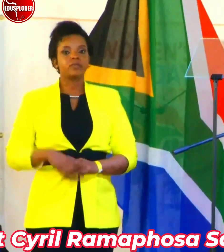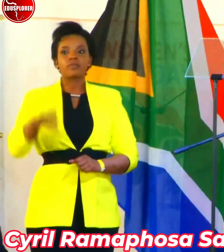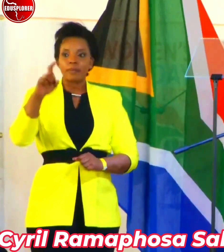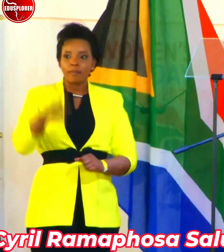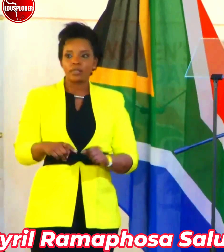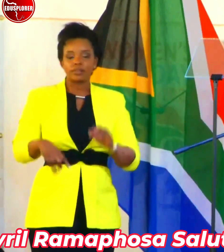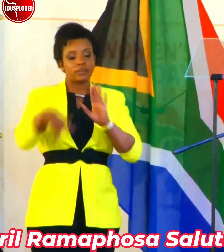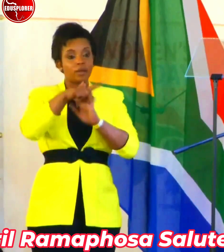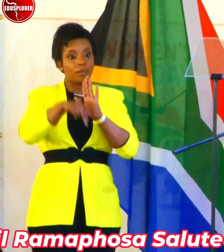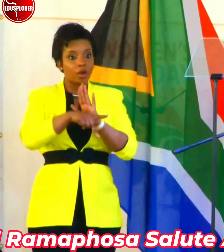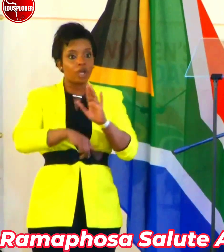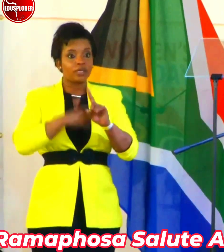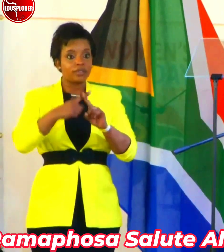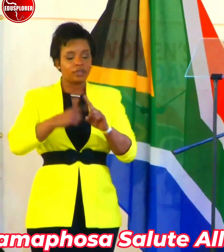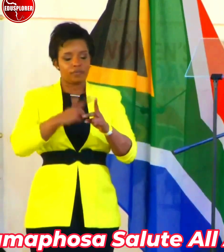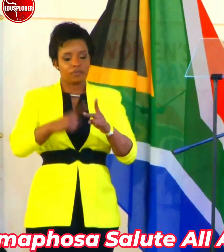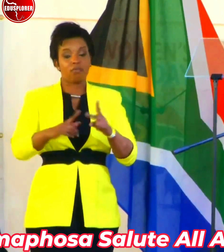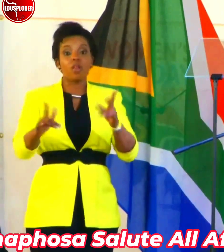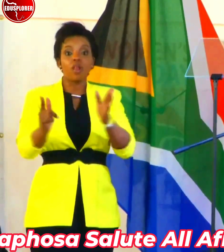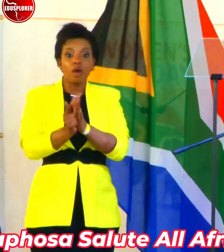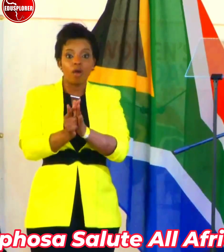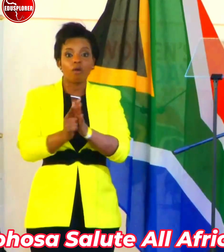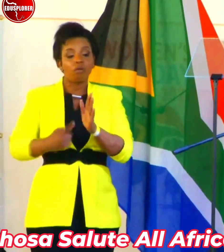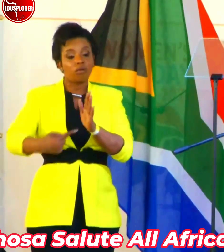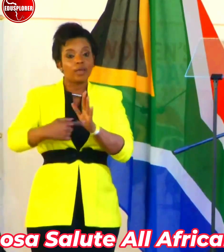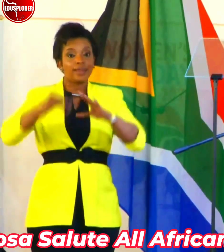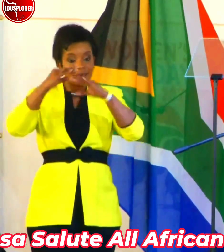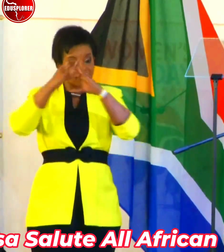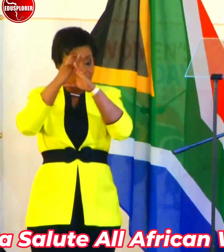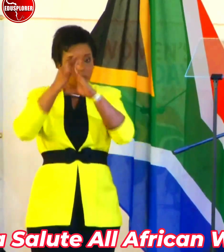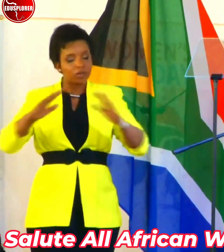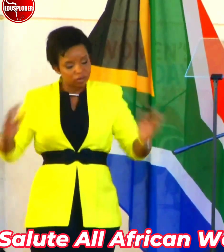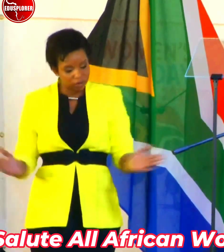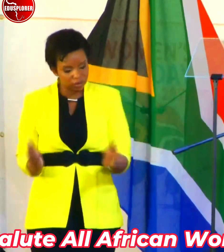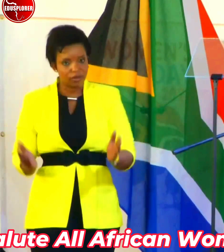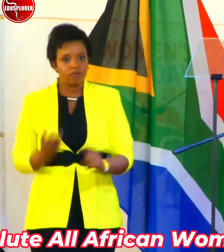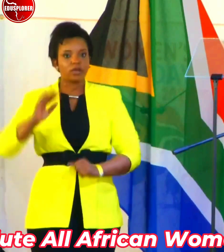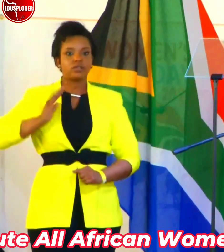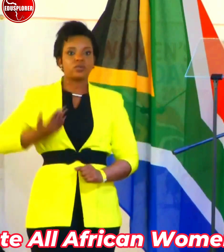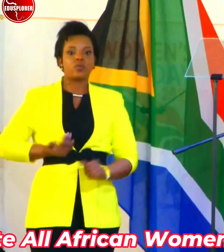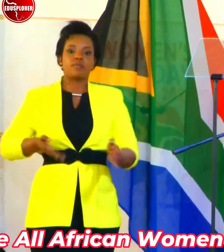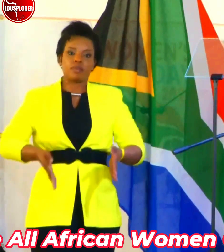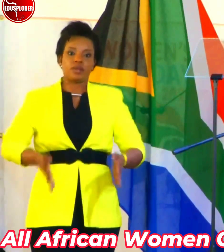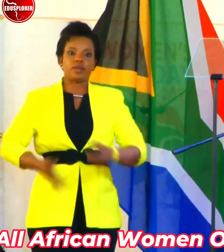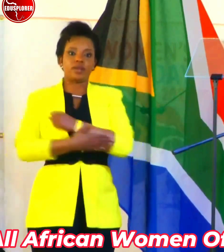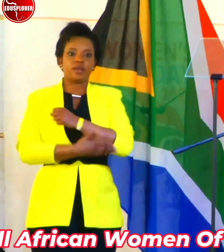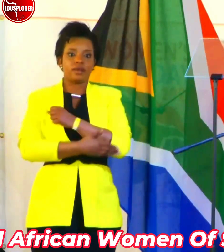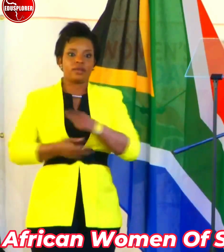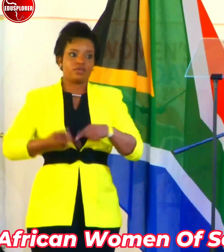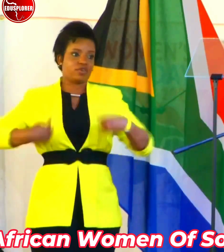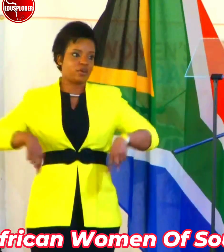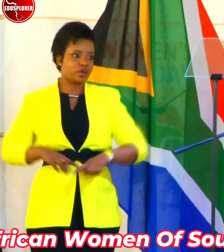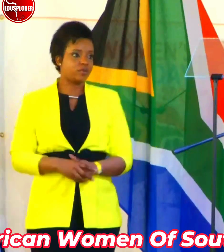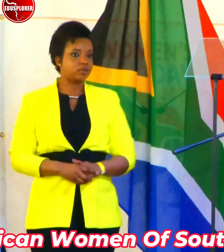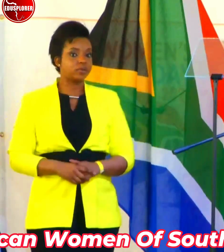and laws that focus and advance the women of our country. Our laws and